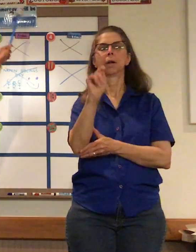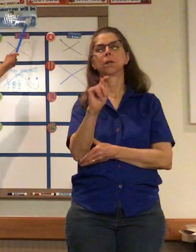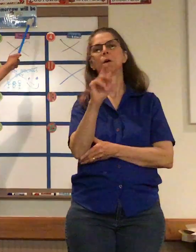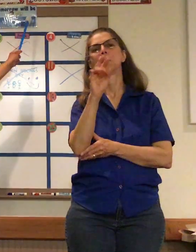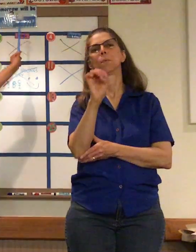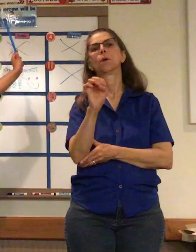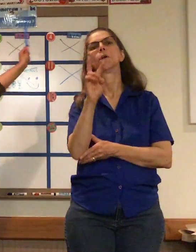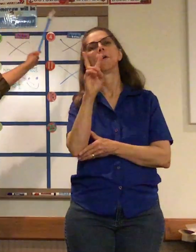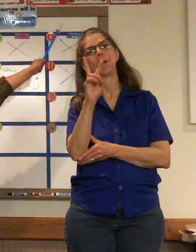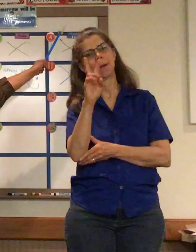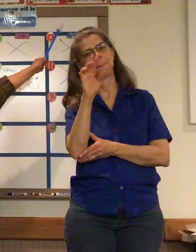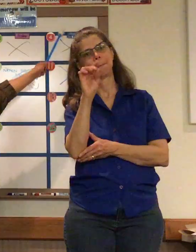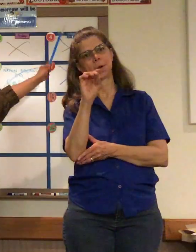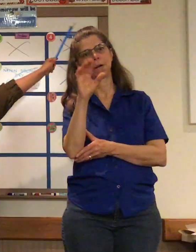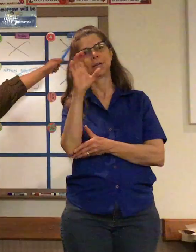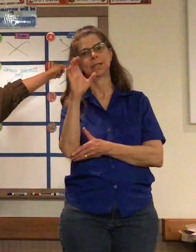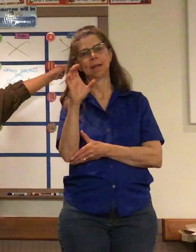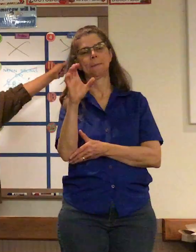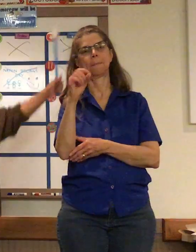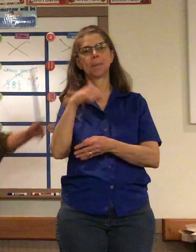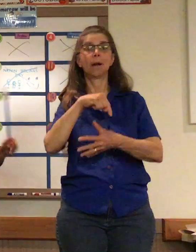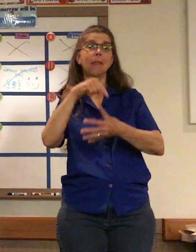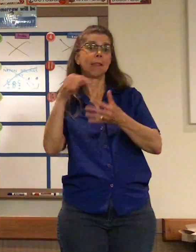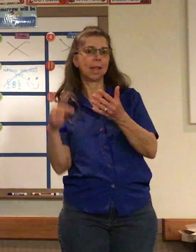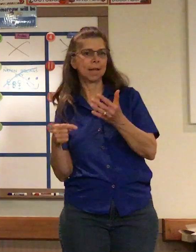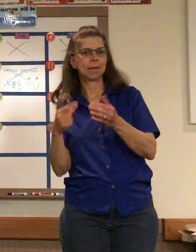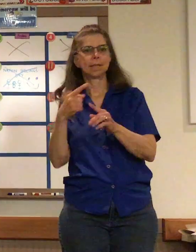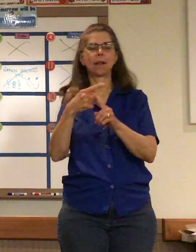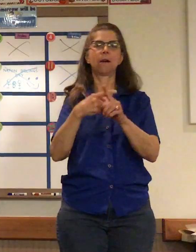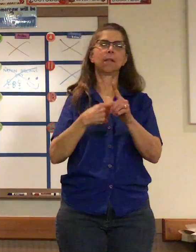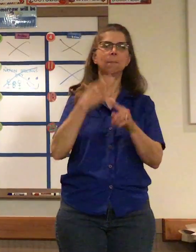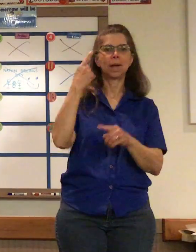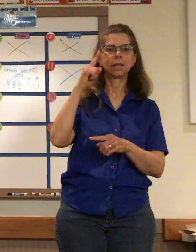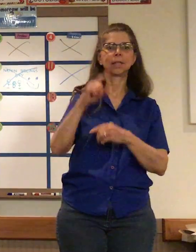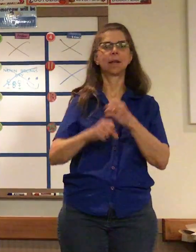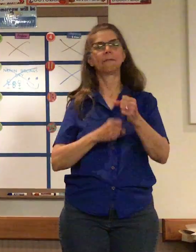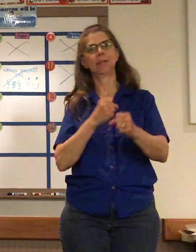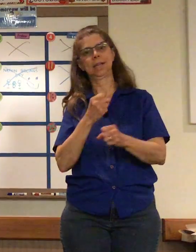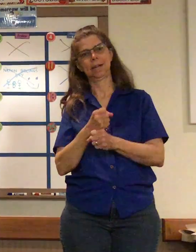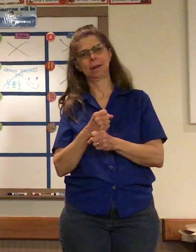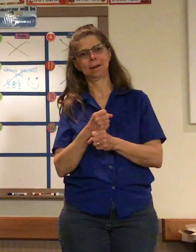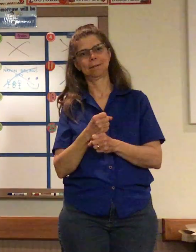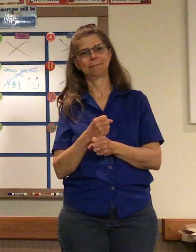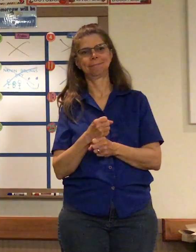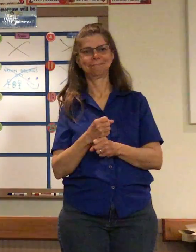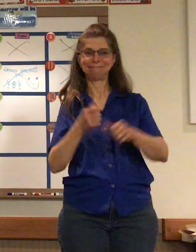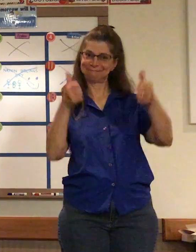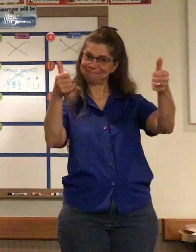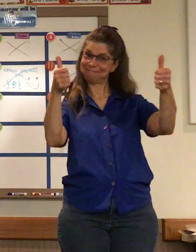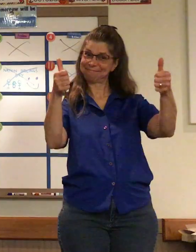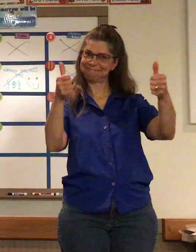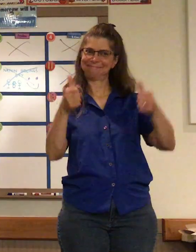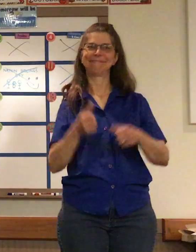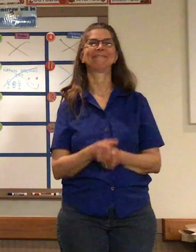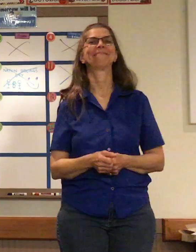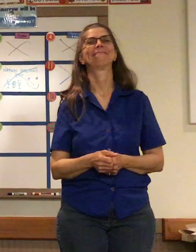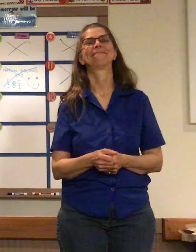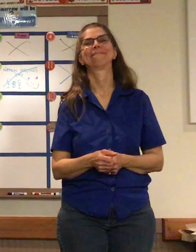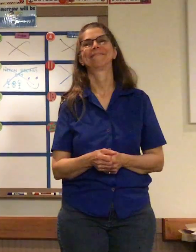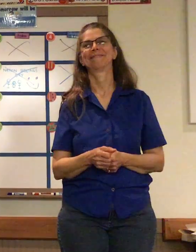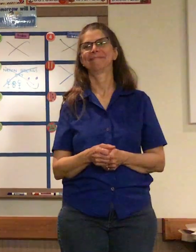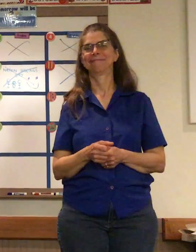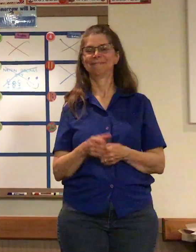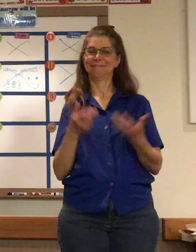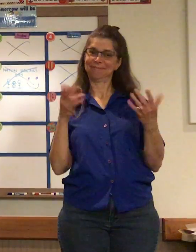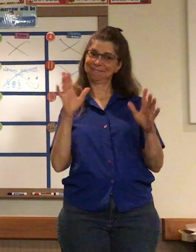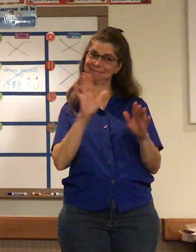September, October, November, December. These are the months of the year. Great job. So we